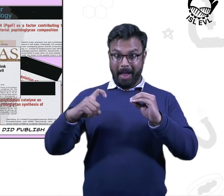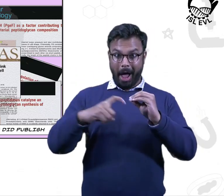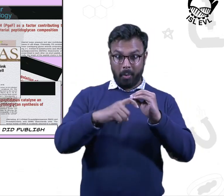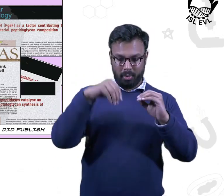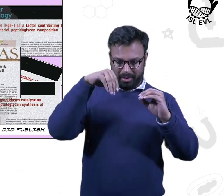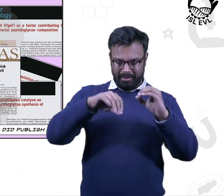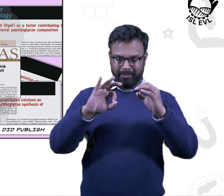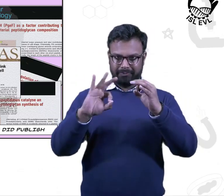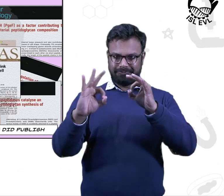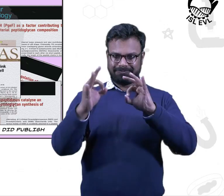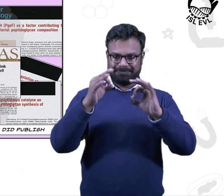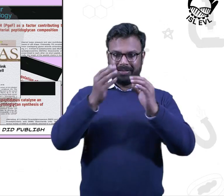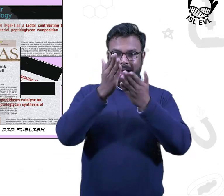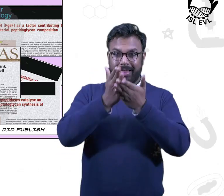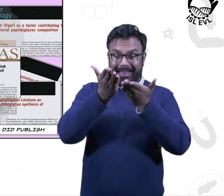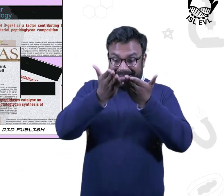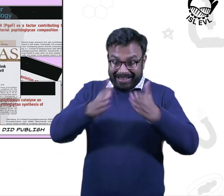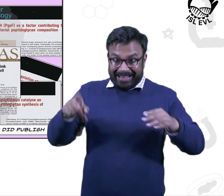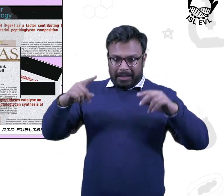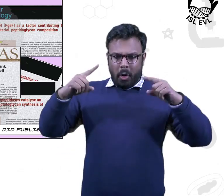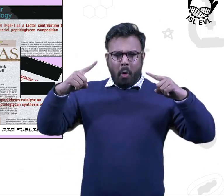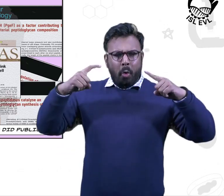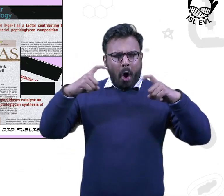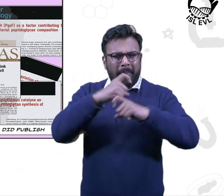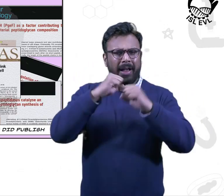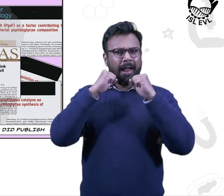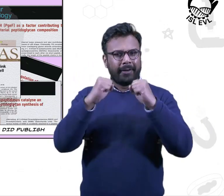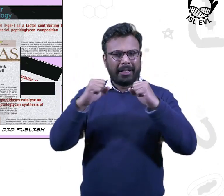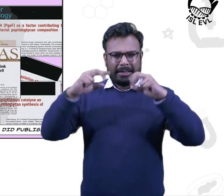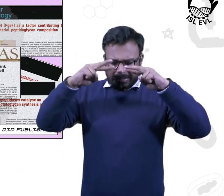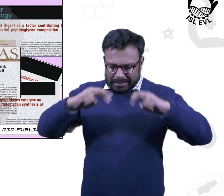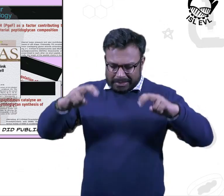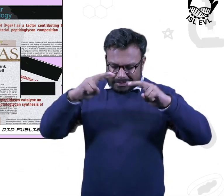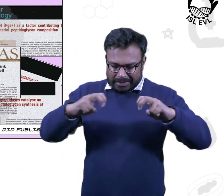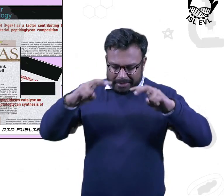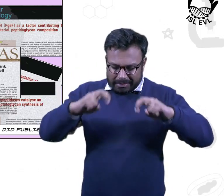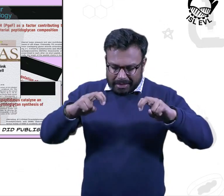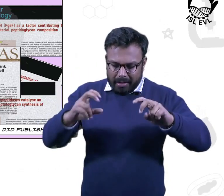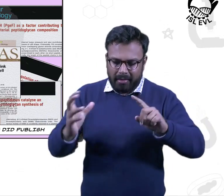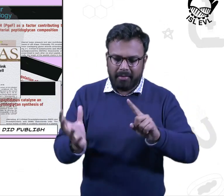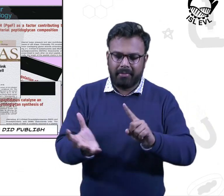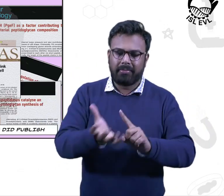to investigate the mysteries of bacterial cell division.